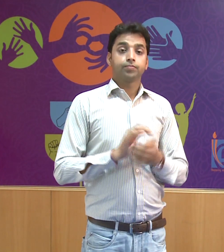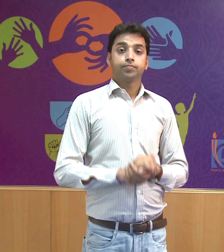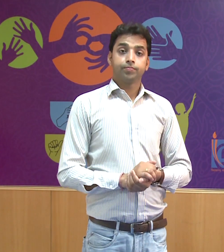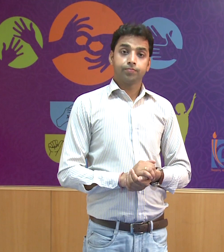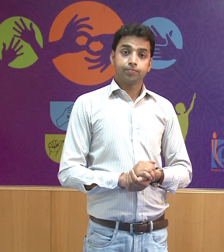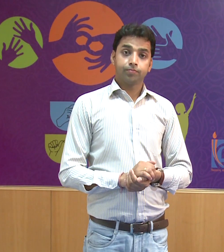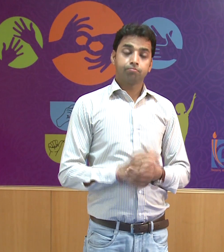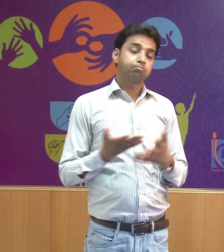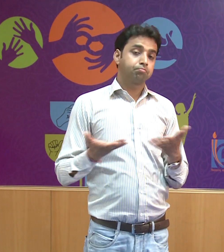etc.